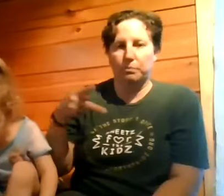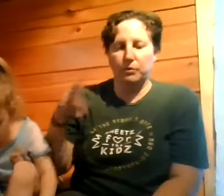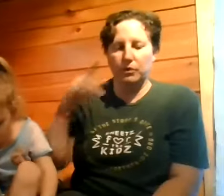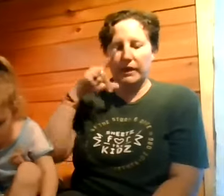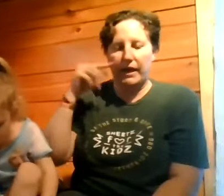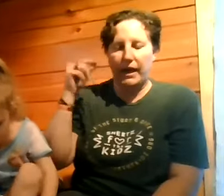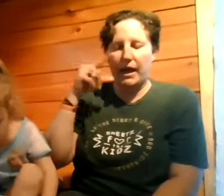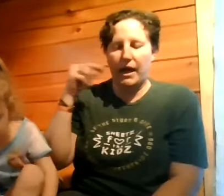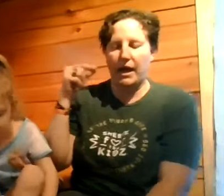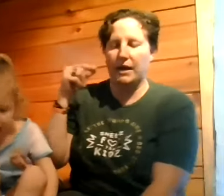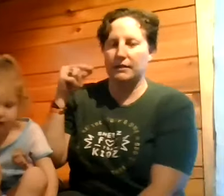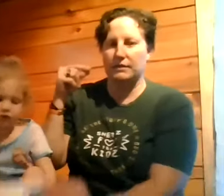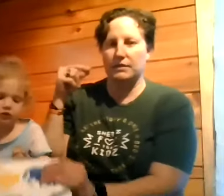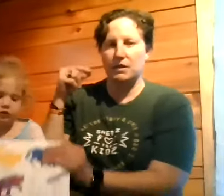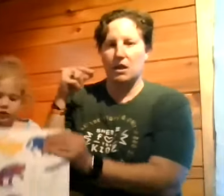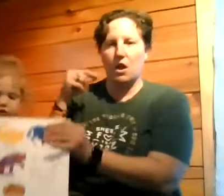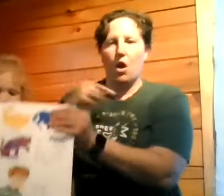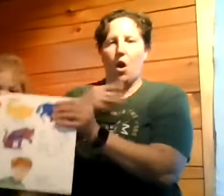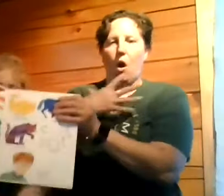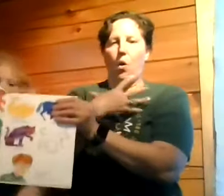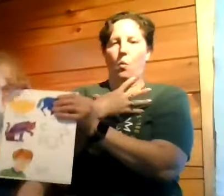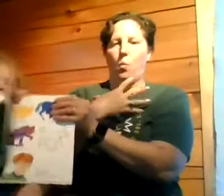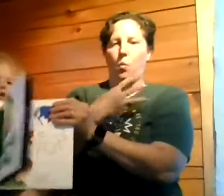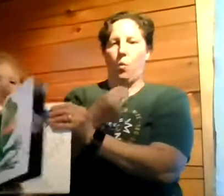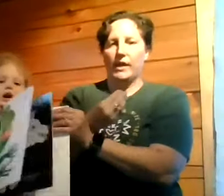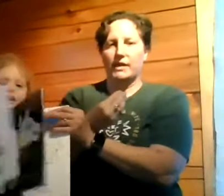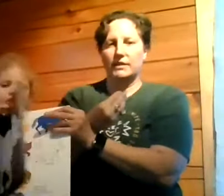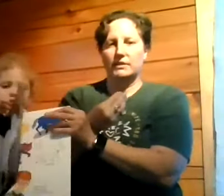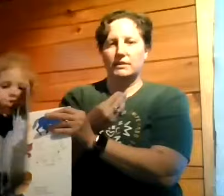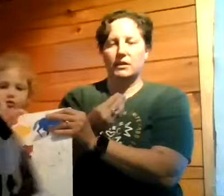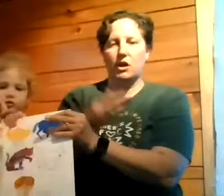purple cat, a white